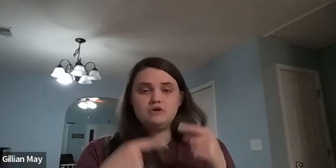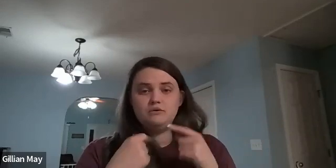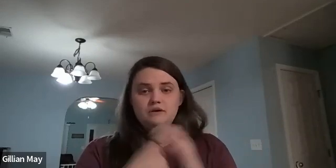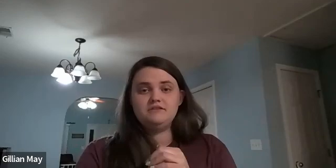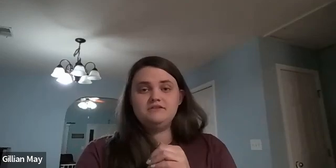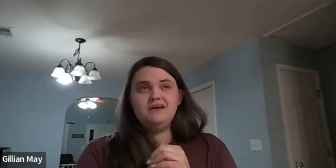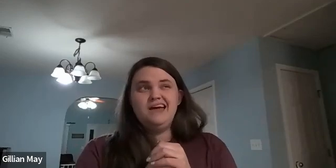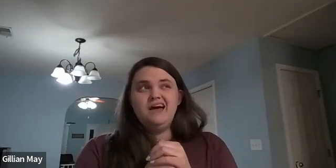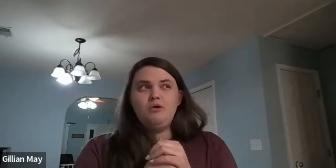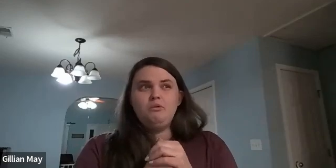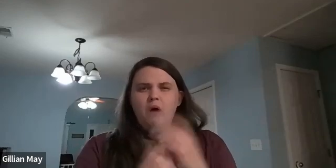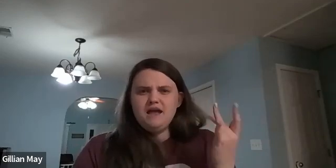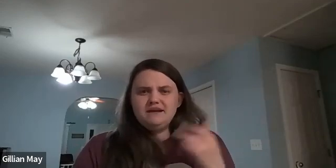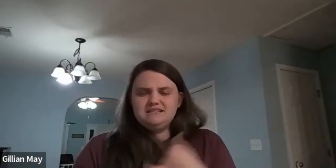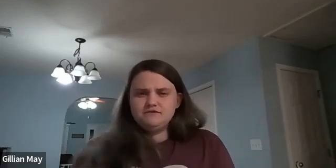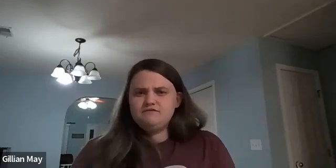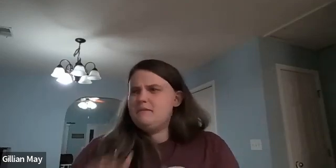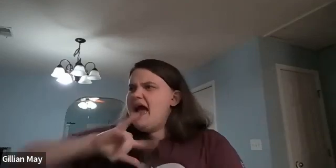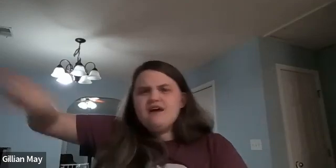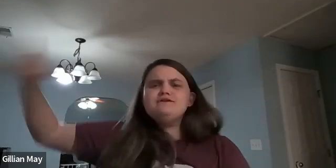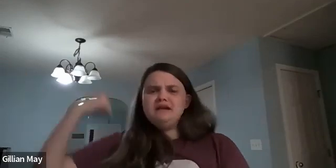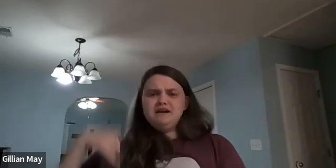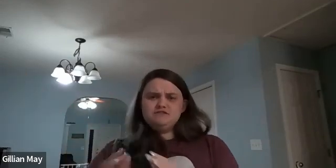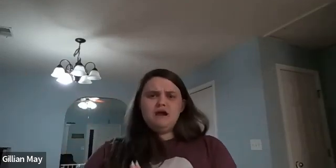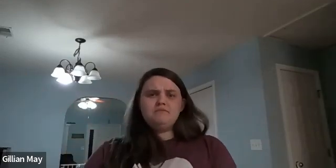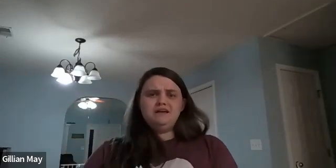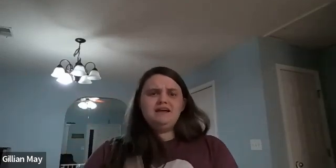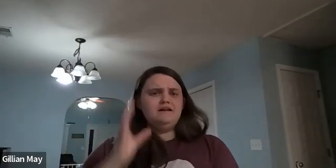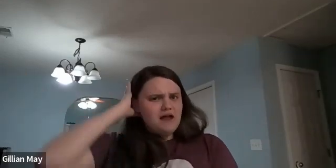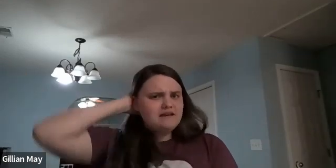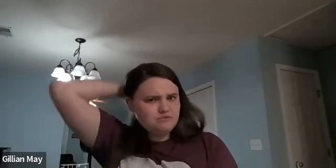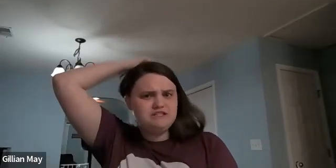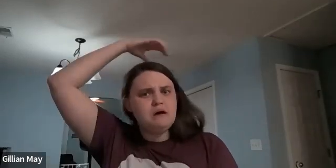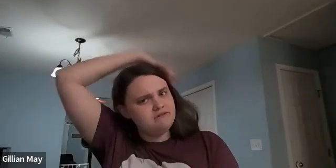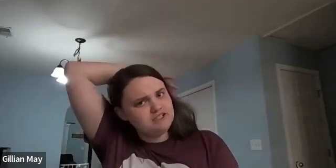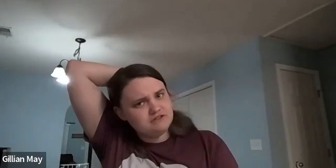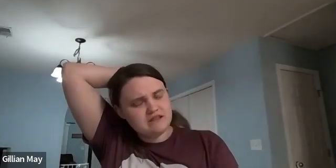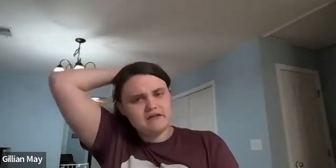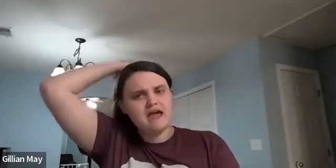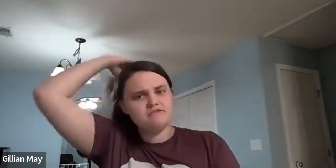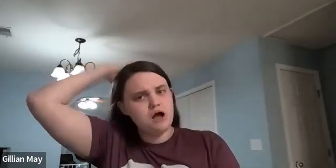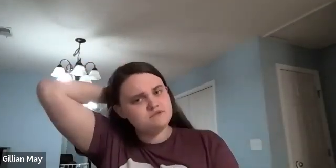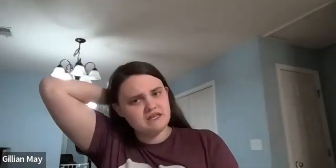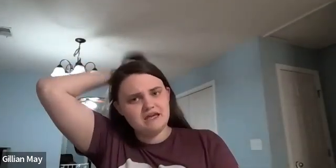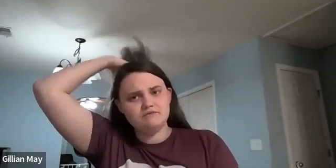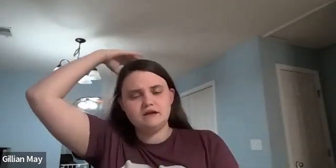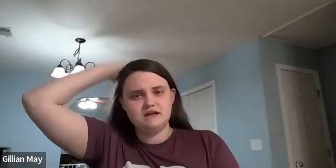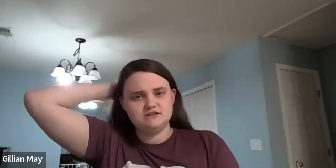struggle with, well, why am I different from everybody else around me? And a lot of kids, we do have issues. They have problems with, they can't recognize their